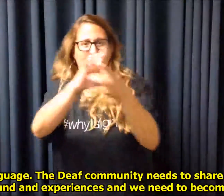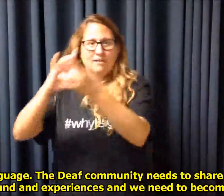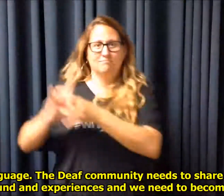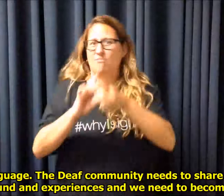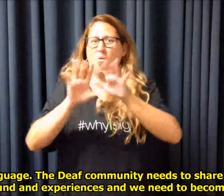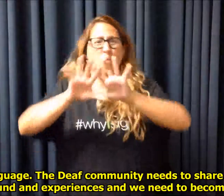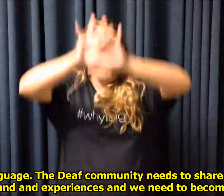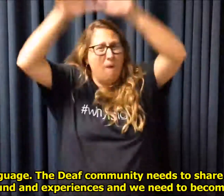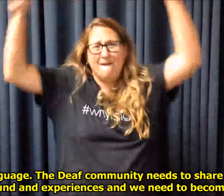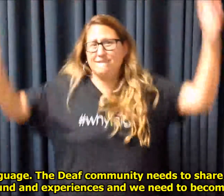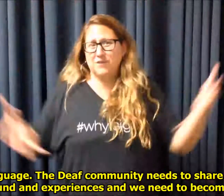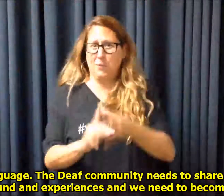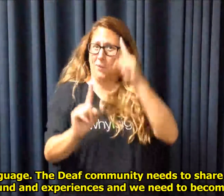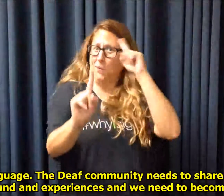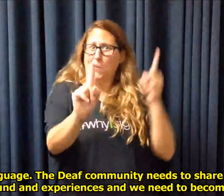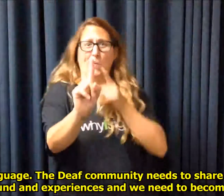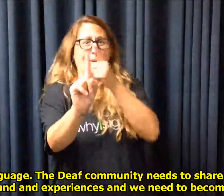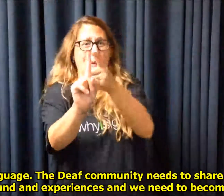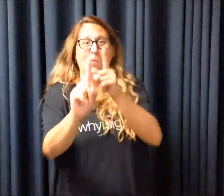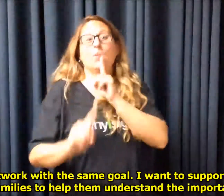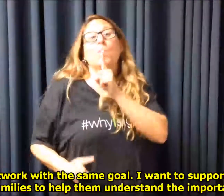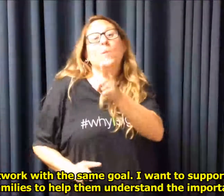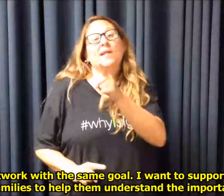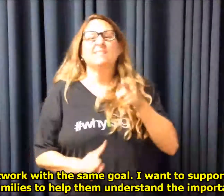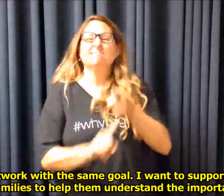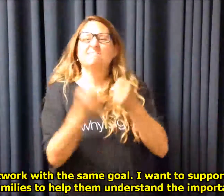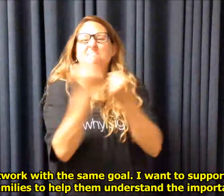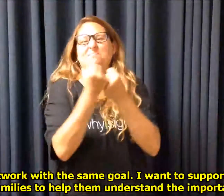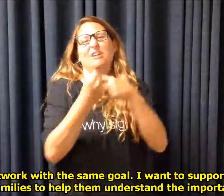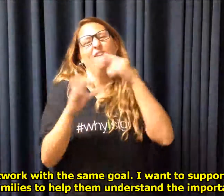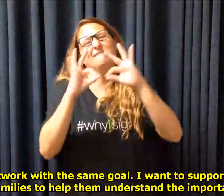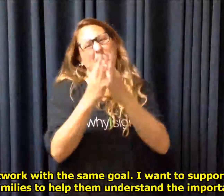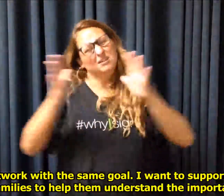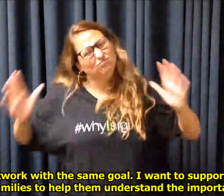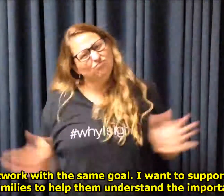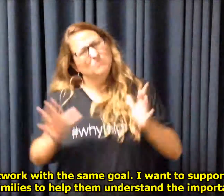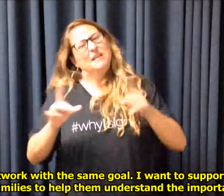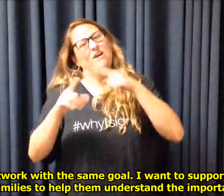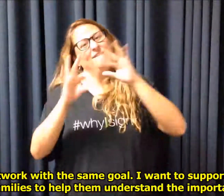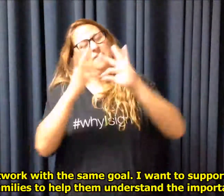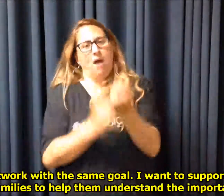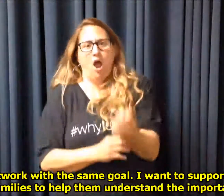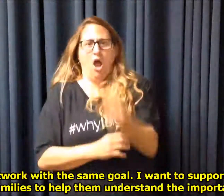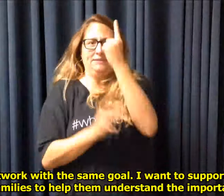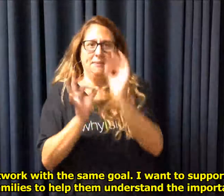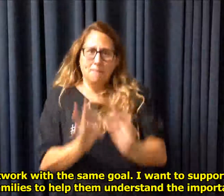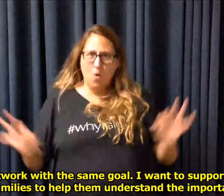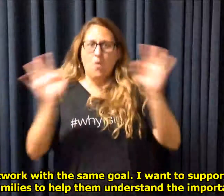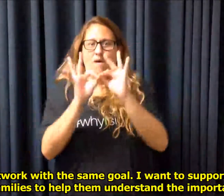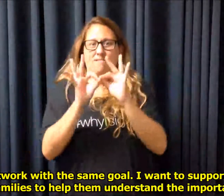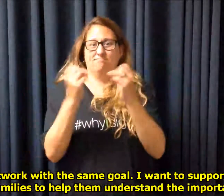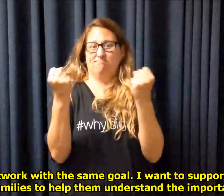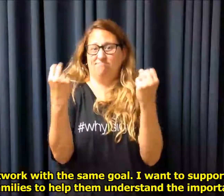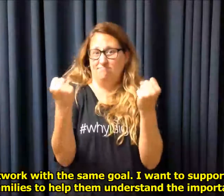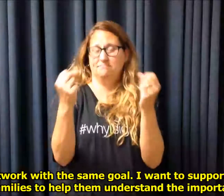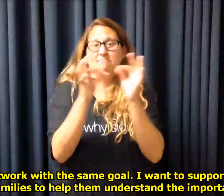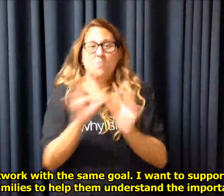and experiences, and we need to become one powerful network with the same goal. I want to support those hearing families to help them